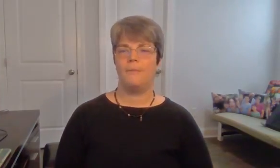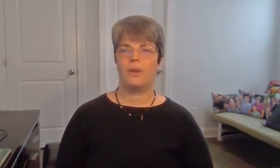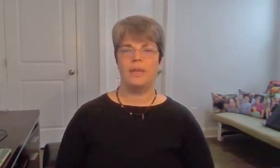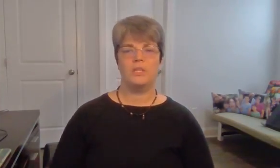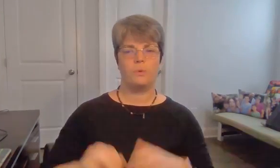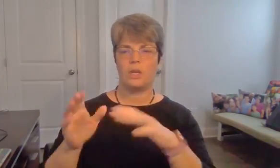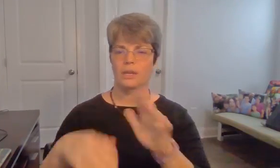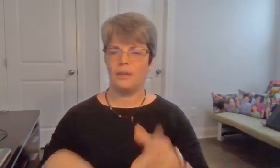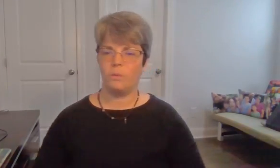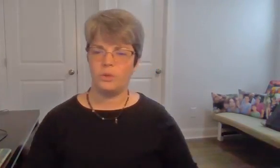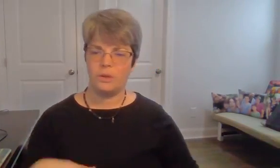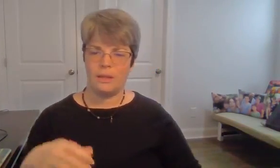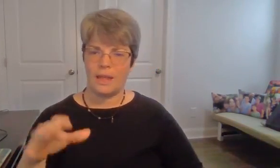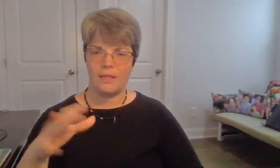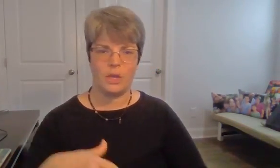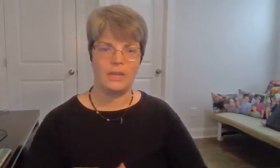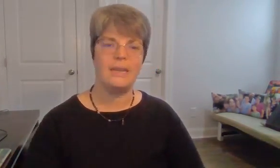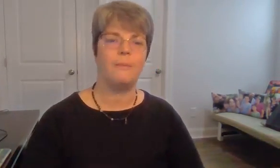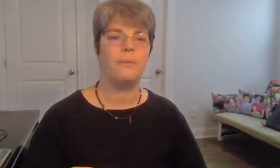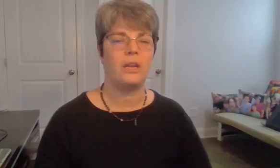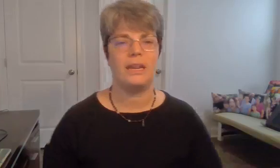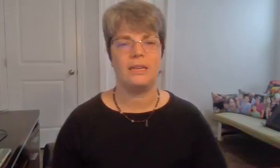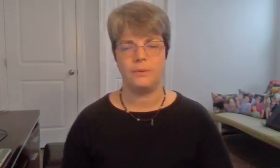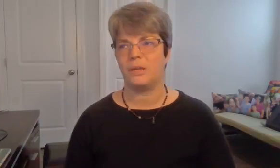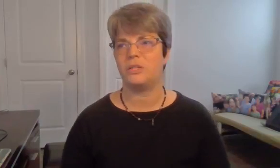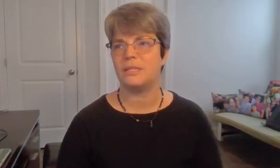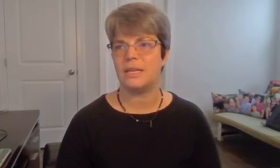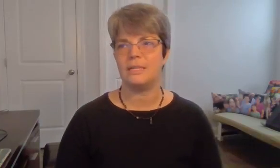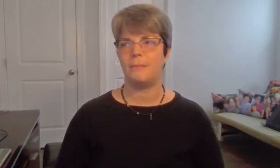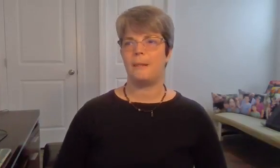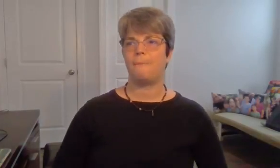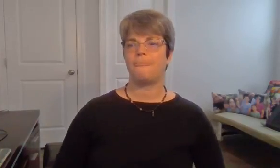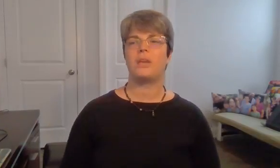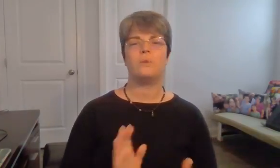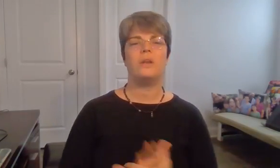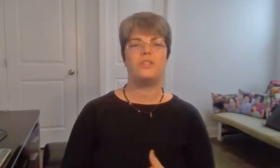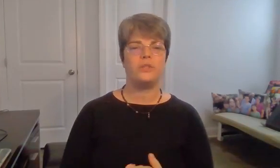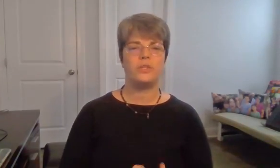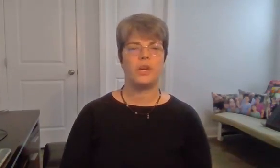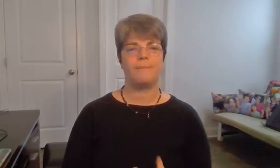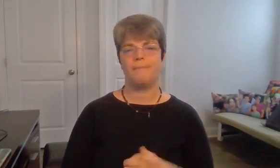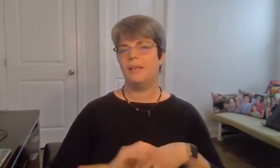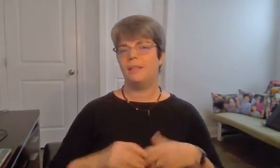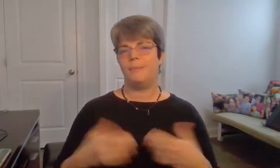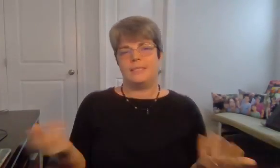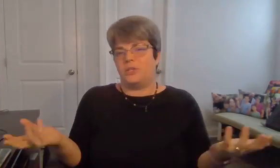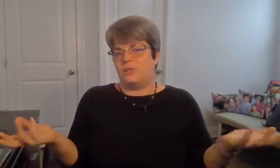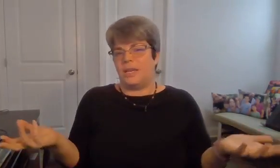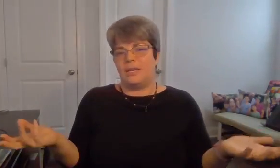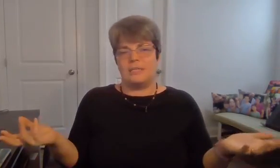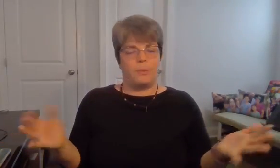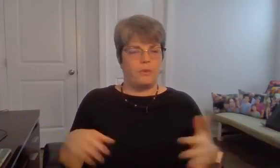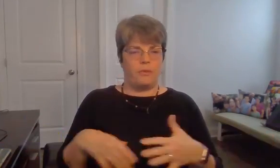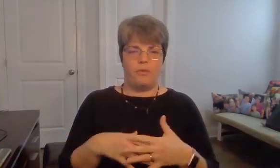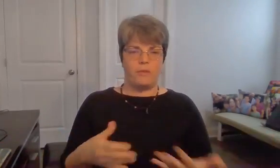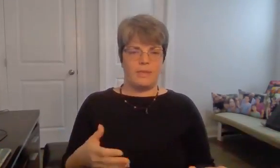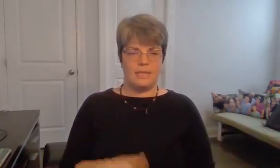Okay, so we're doing a lot of the talking now, but then we're going to get into a bunch of the signs in a minute. Okay, so when should you start? Best time to start signing is at birth. The more they see